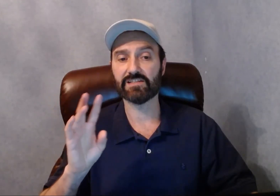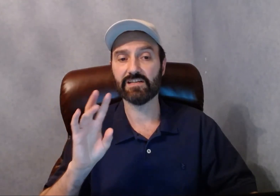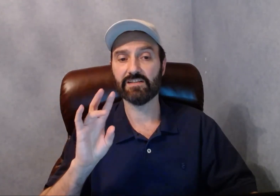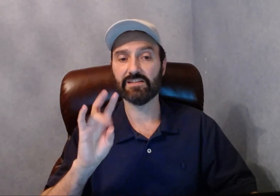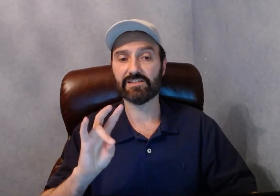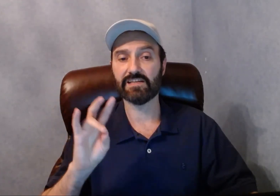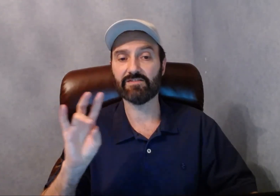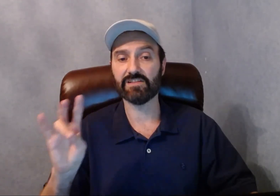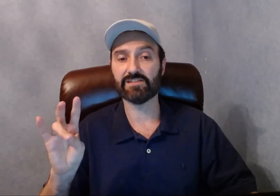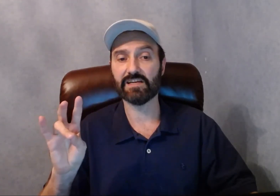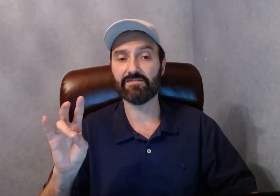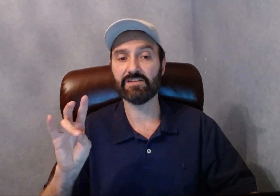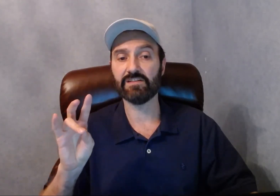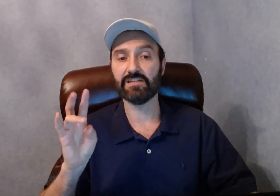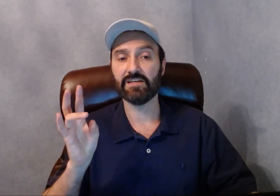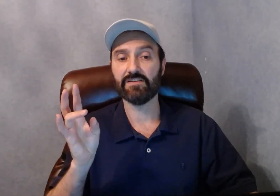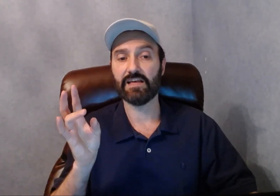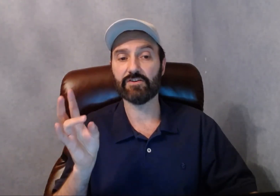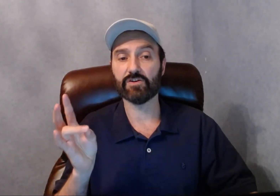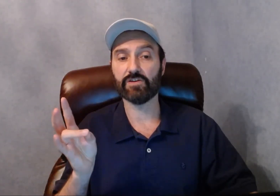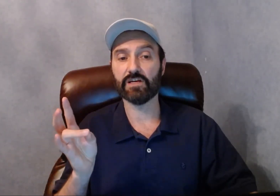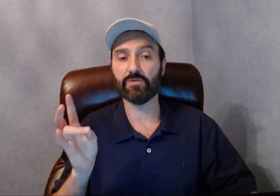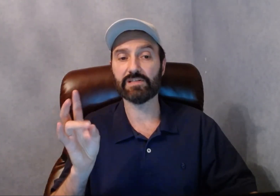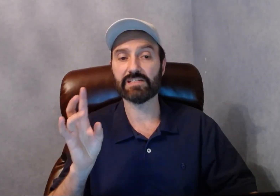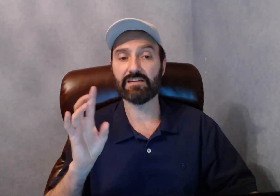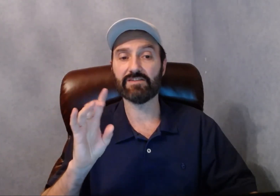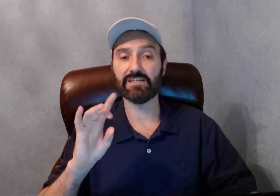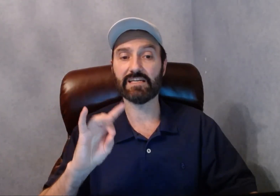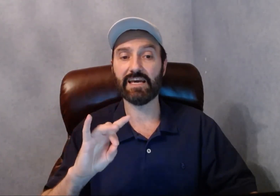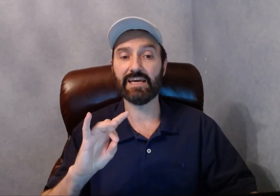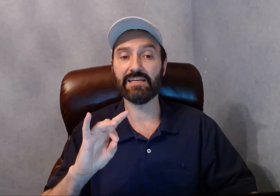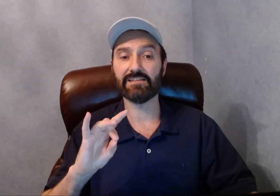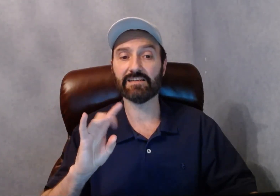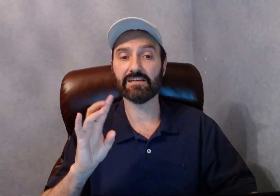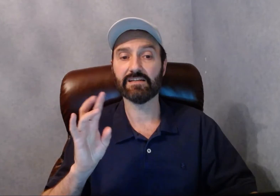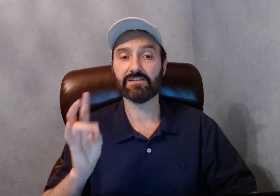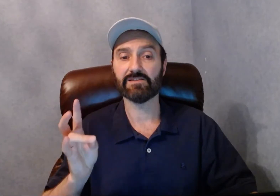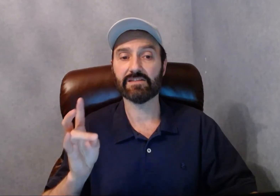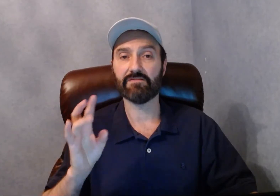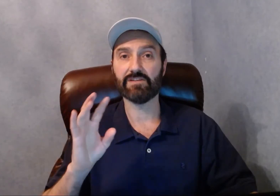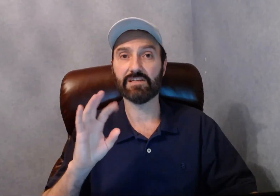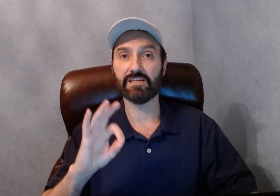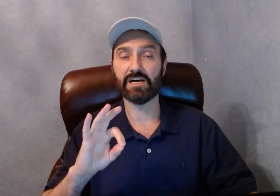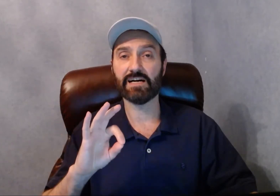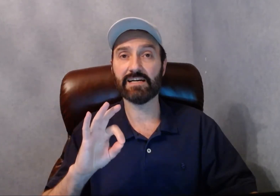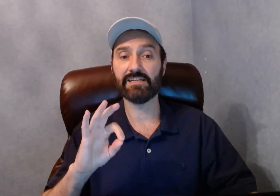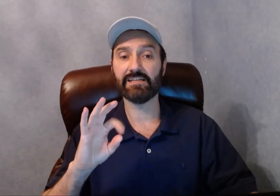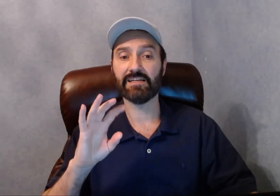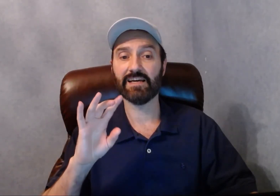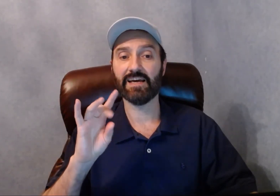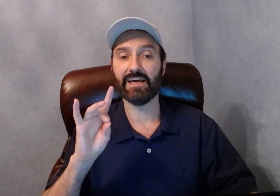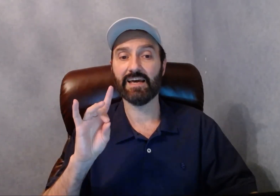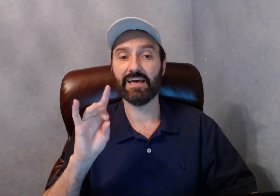and 77. Now you go the other way, 78, 79,